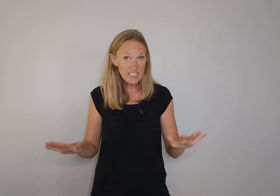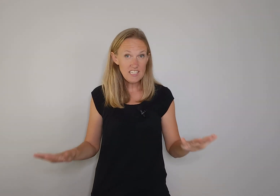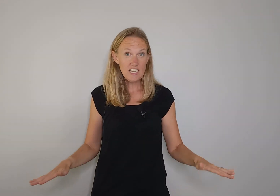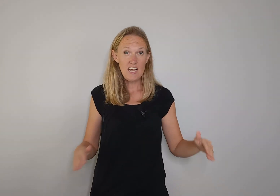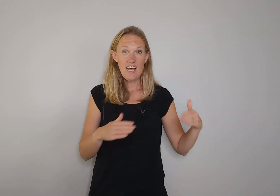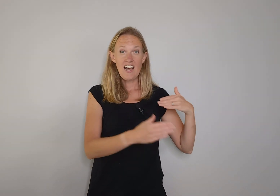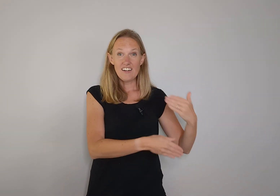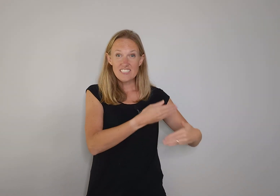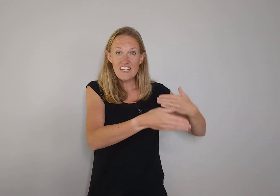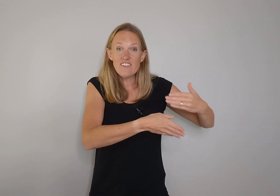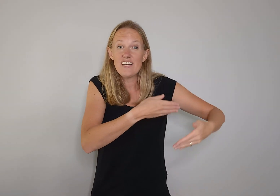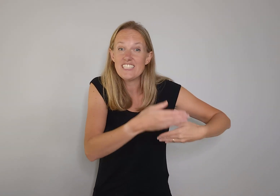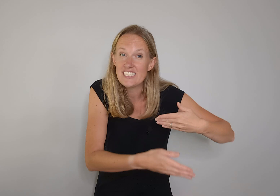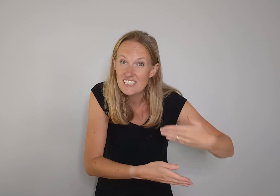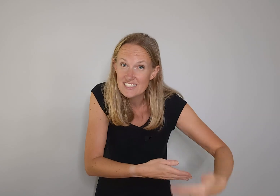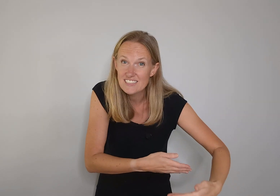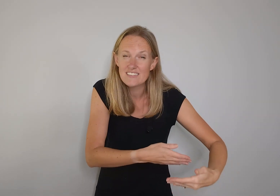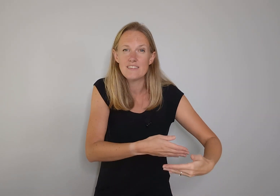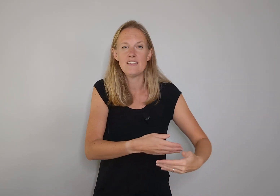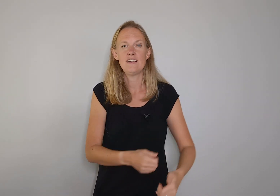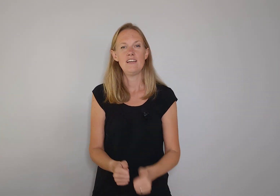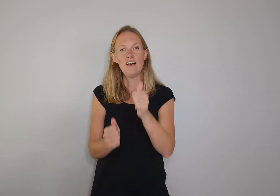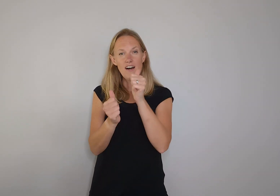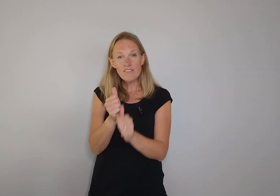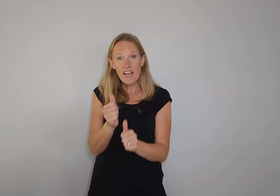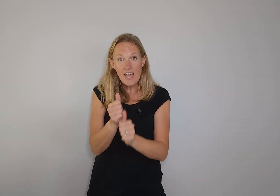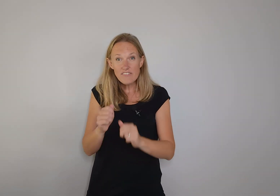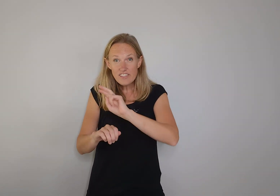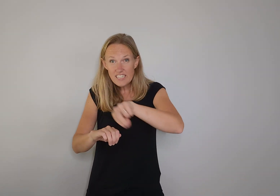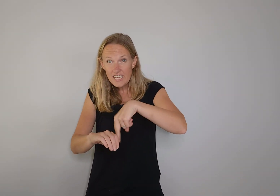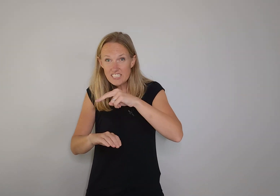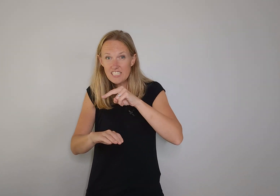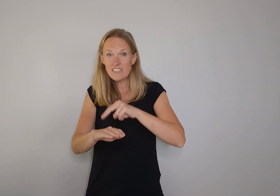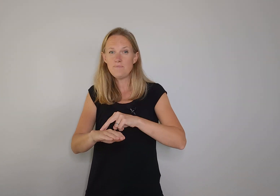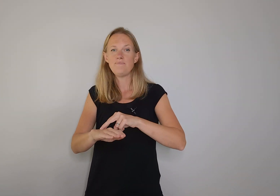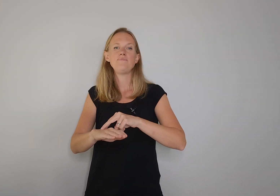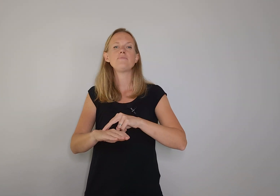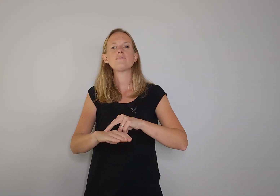Children of generations, of every nation,